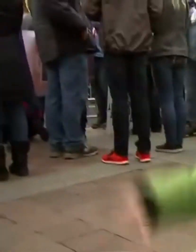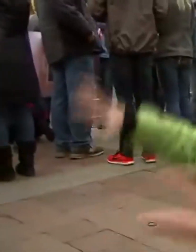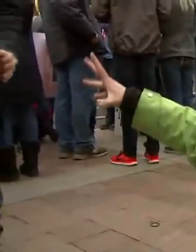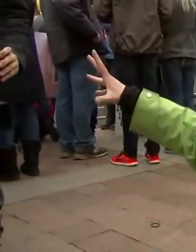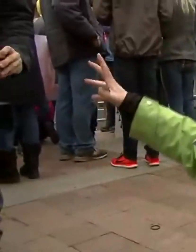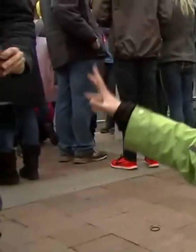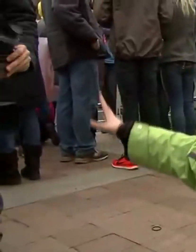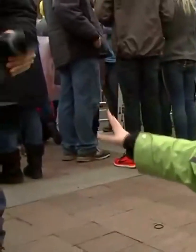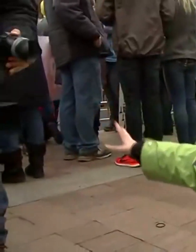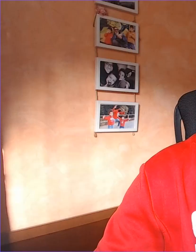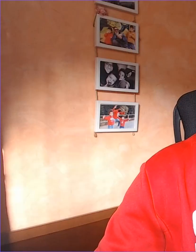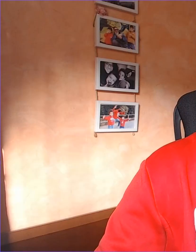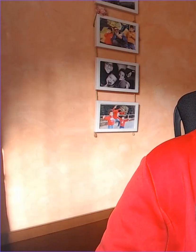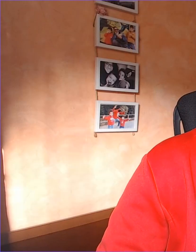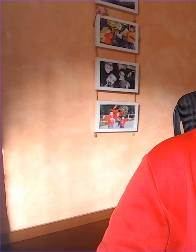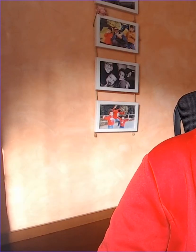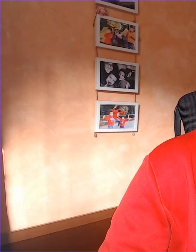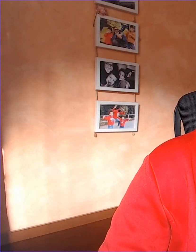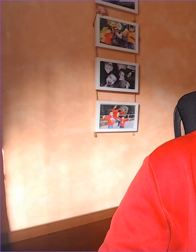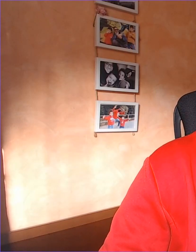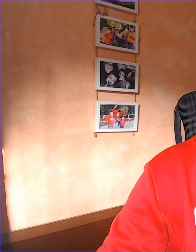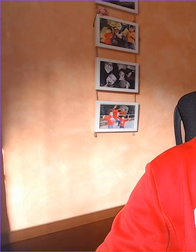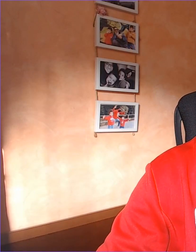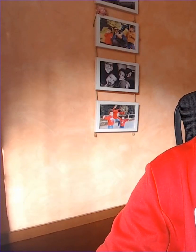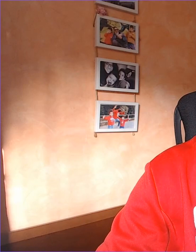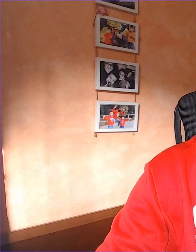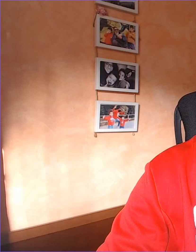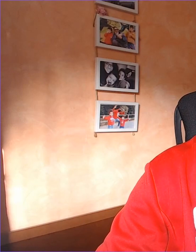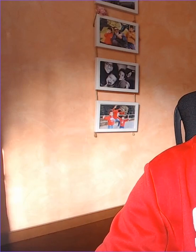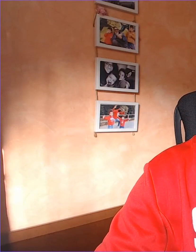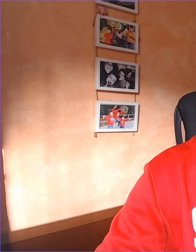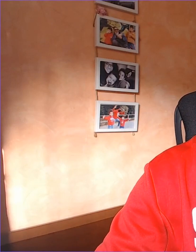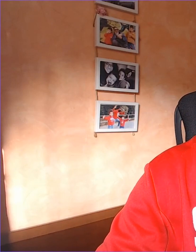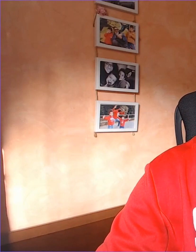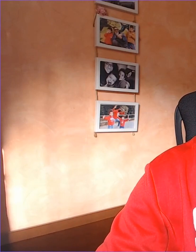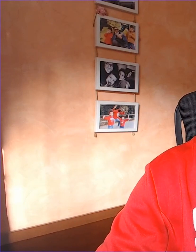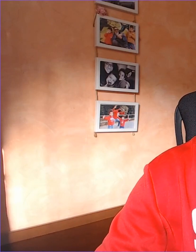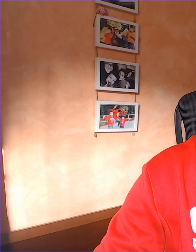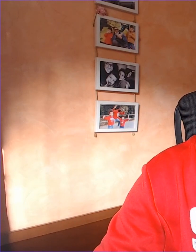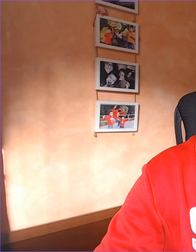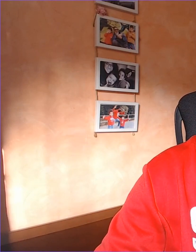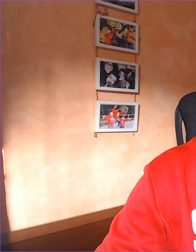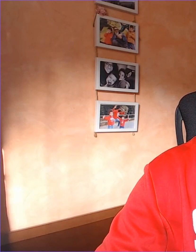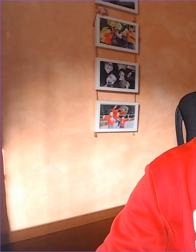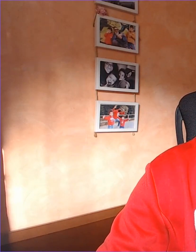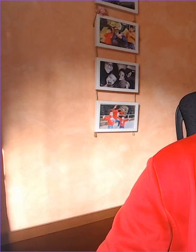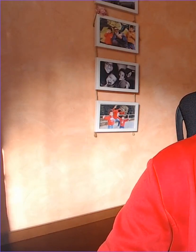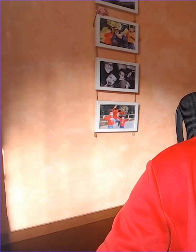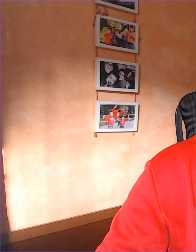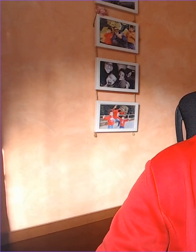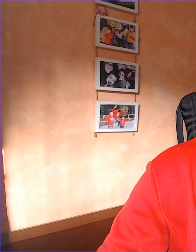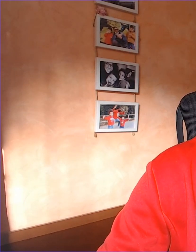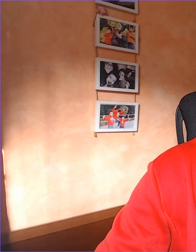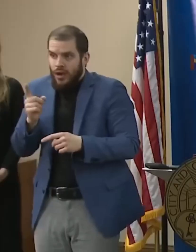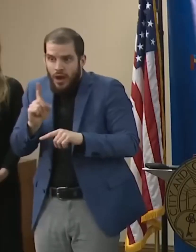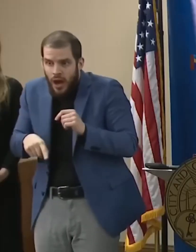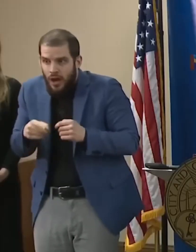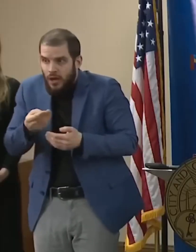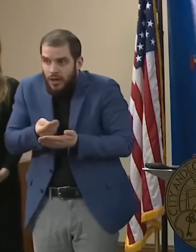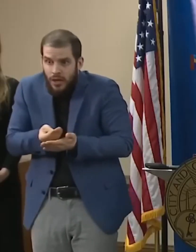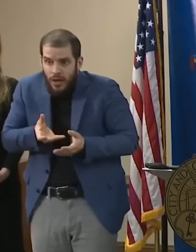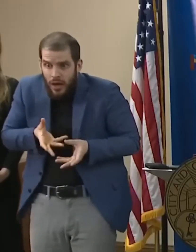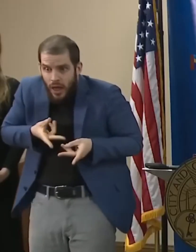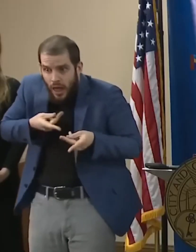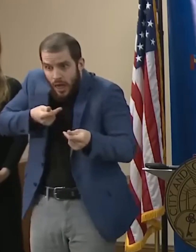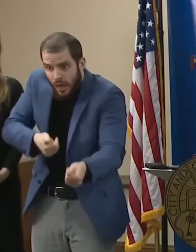smart. Because in the end, she is right. Money is being diverted, taxpayers' money, to help the migrants. Let